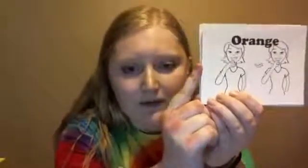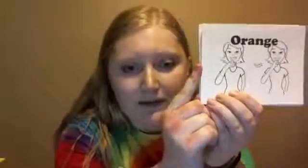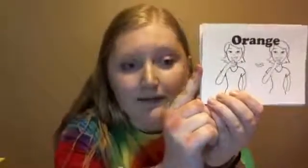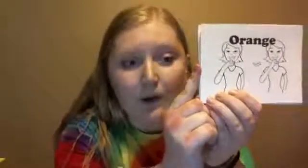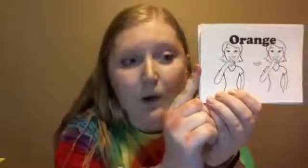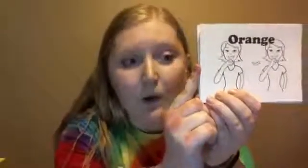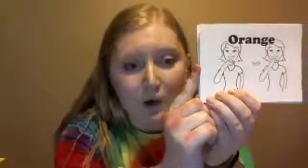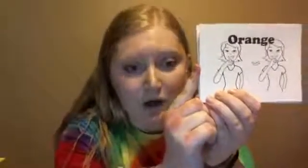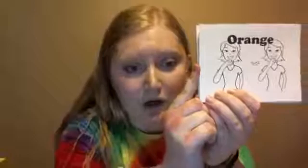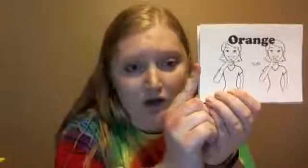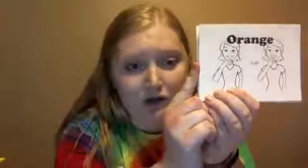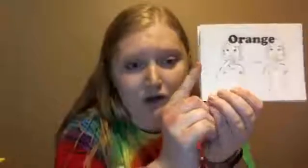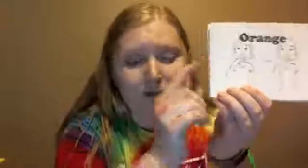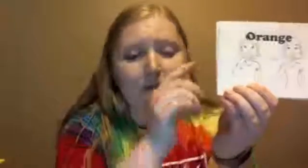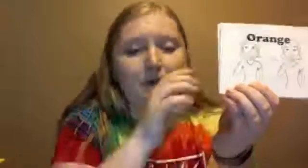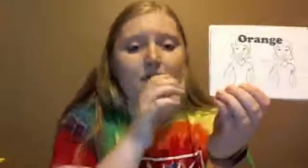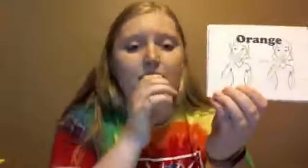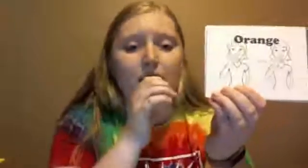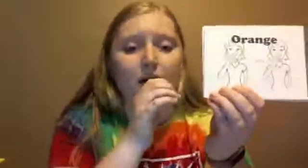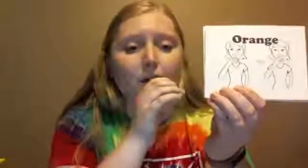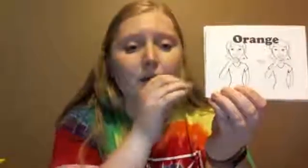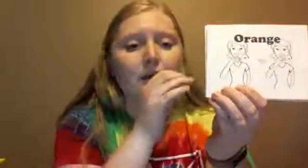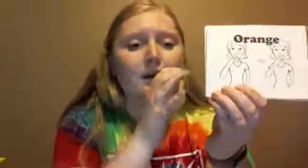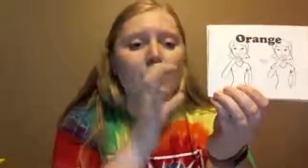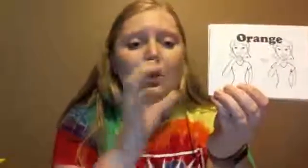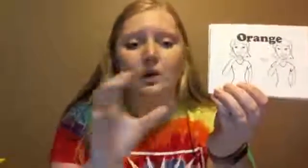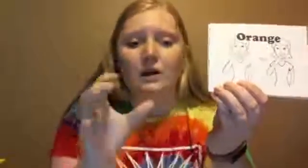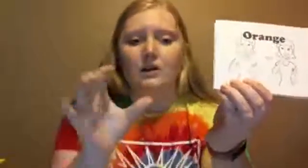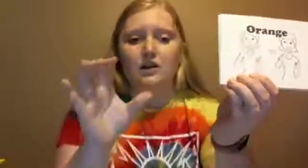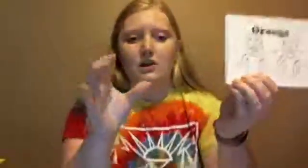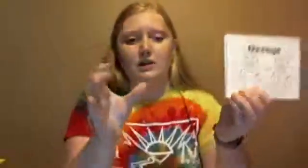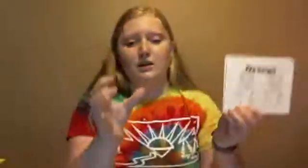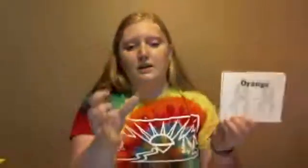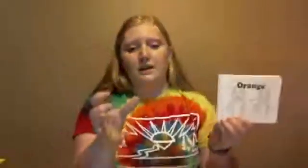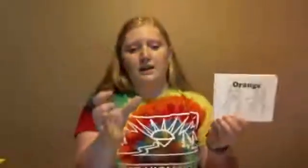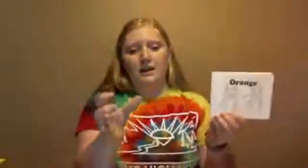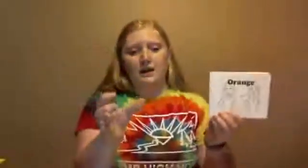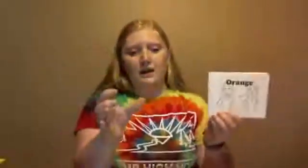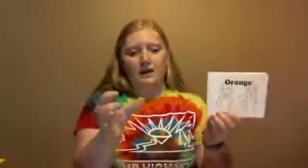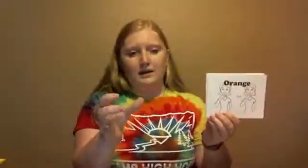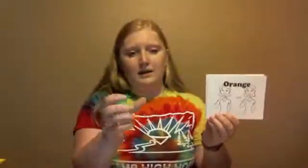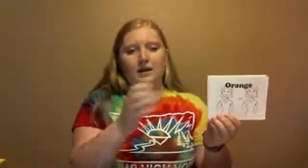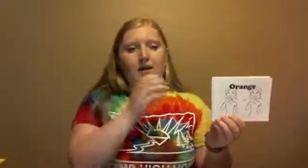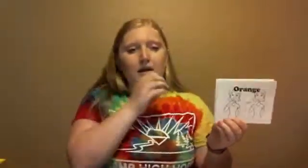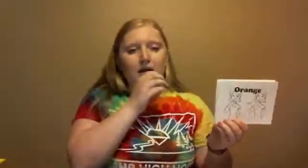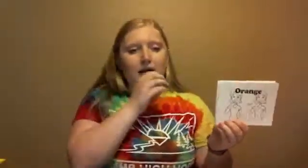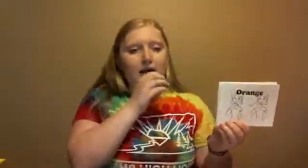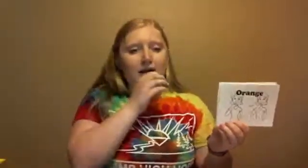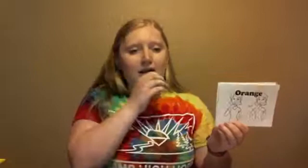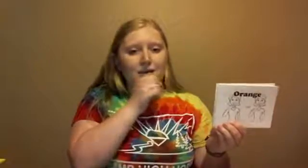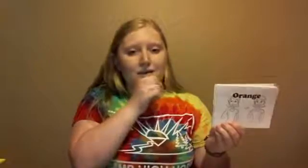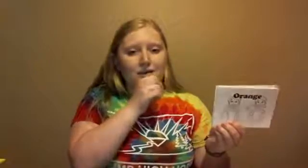is orange. So orange, you take your hand and then you just kind